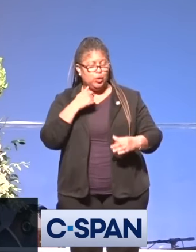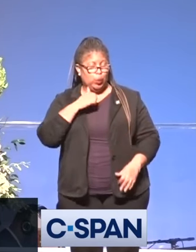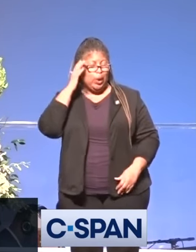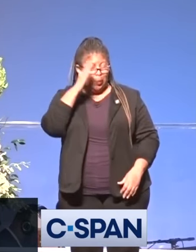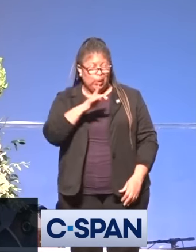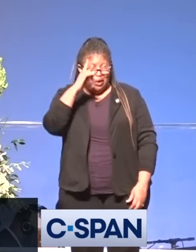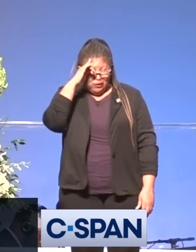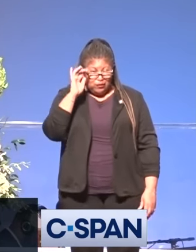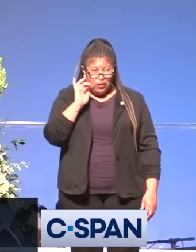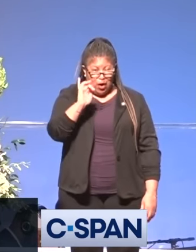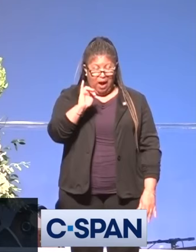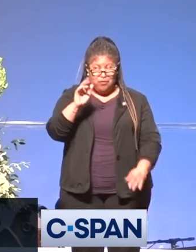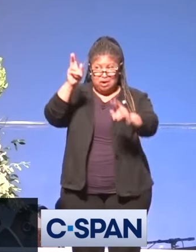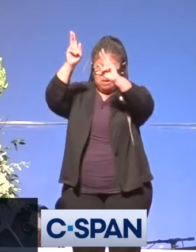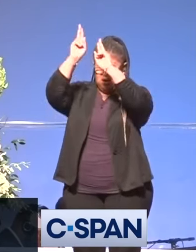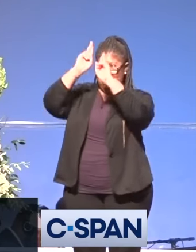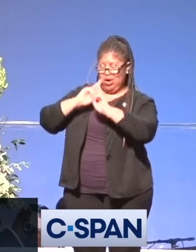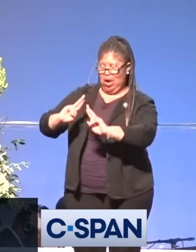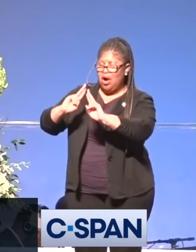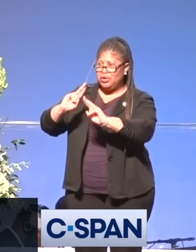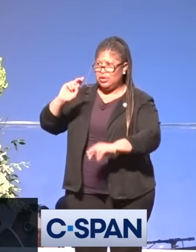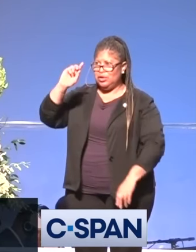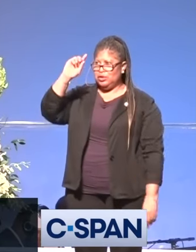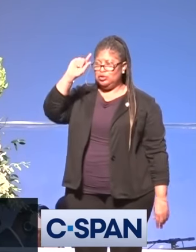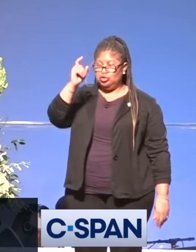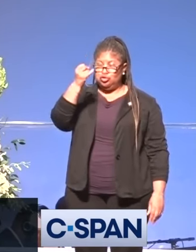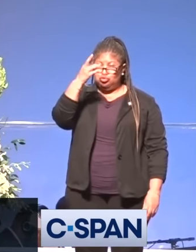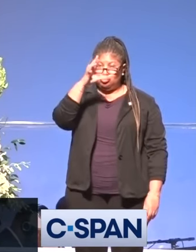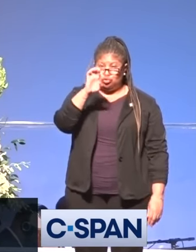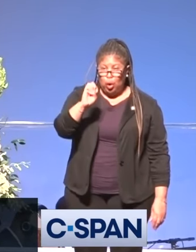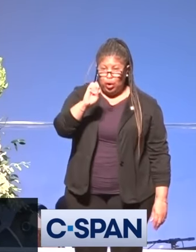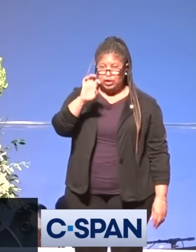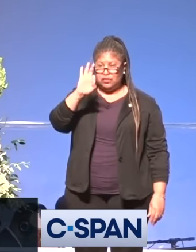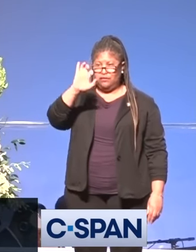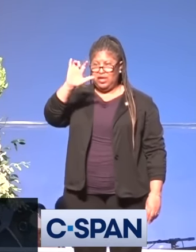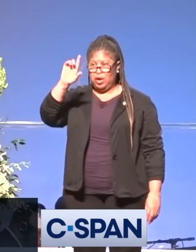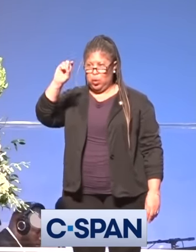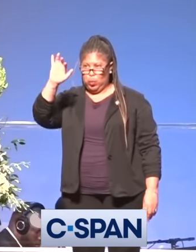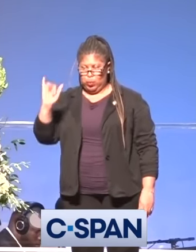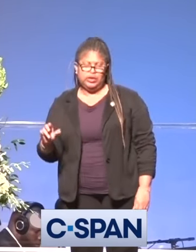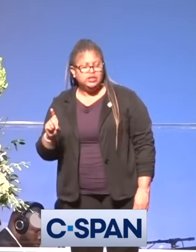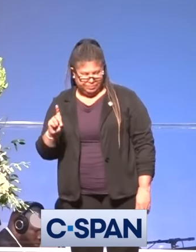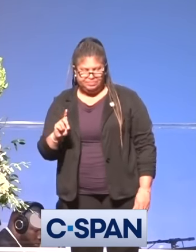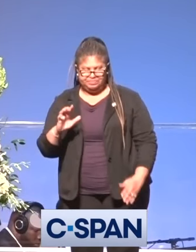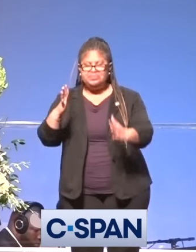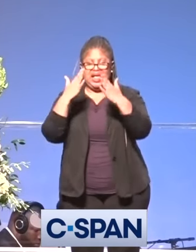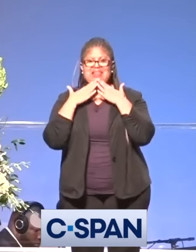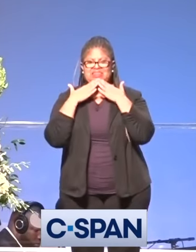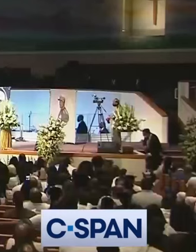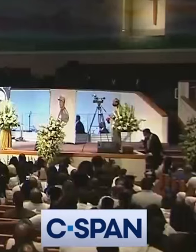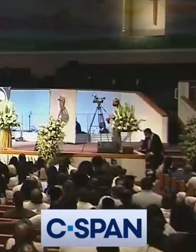forever honor George Floyd. Thank you.